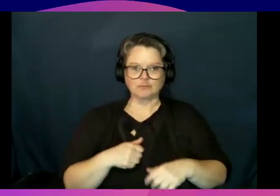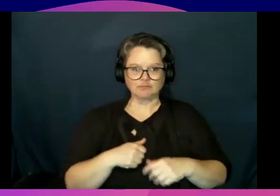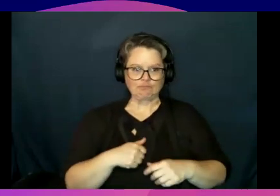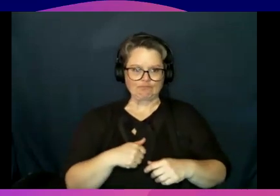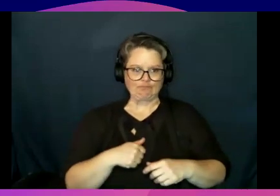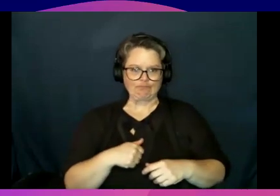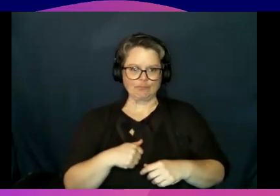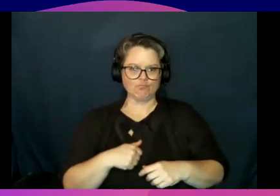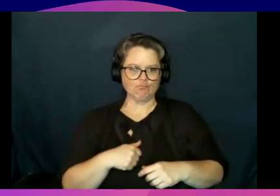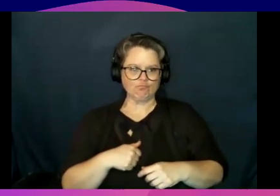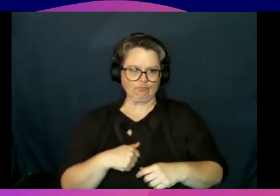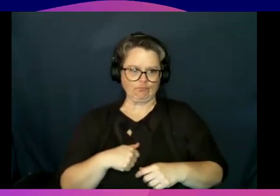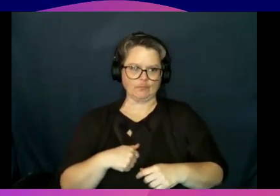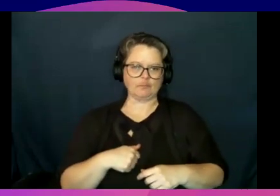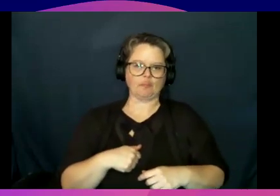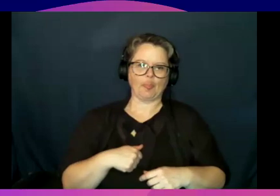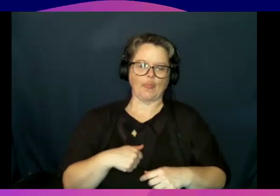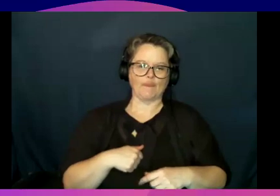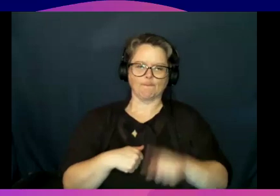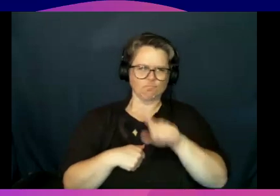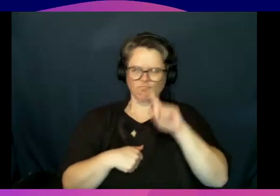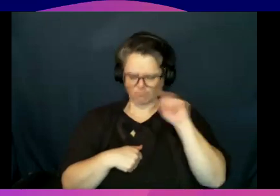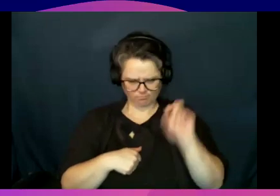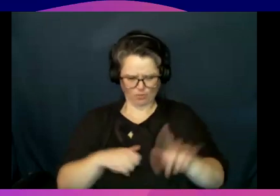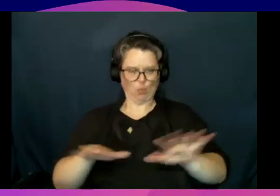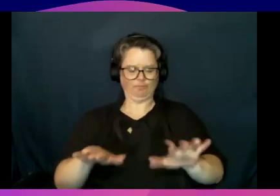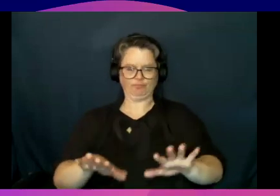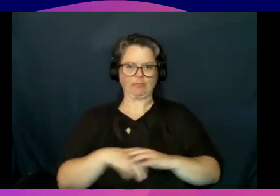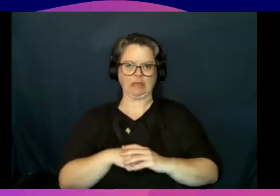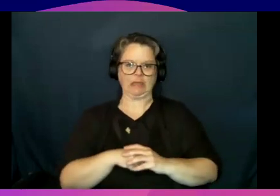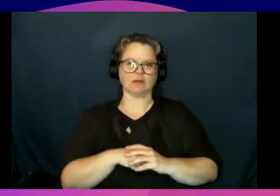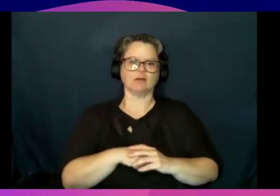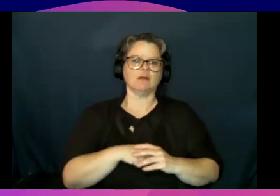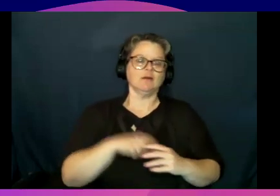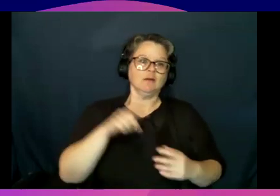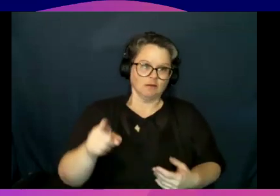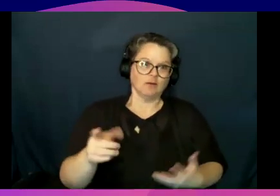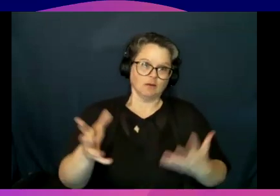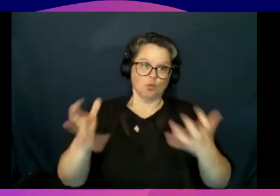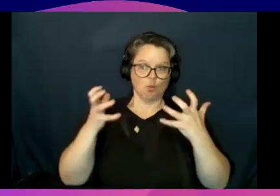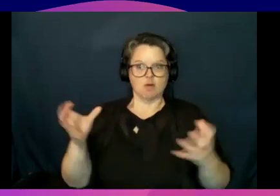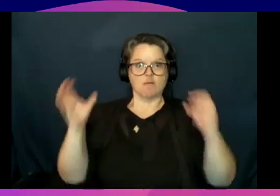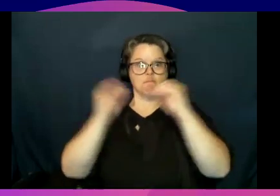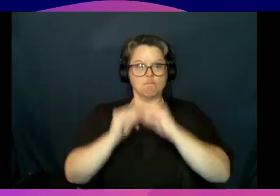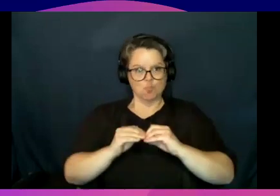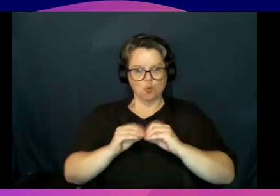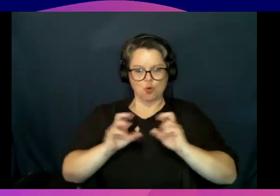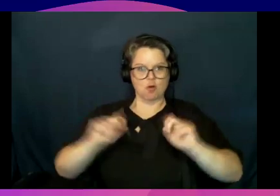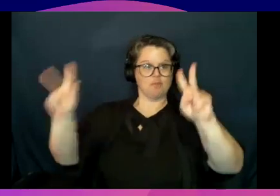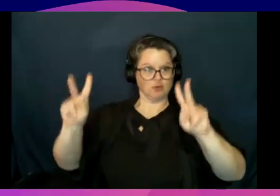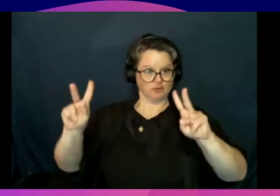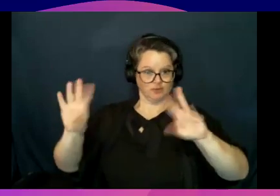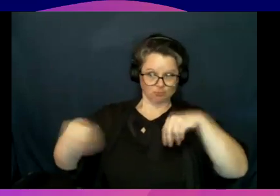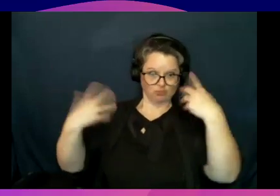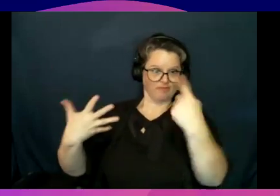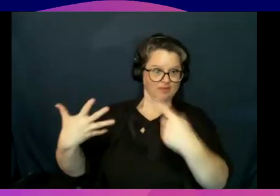Yes, me too. If you can go to your workplace and say, we were in a webinar, and mentioning